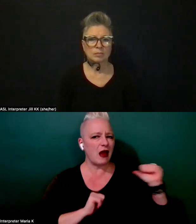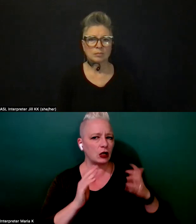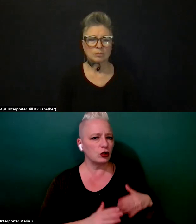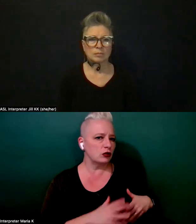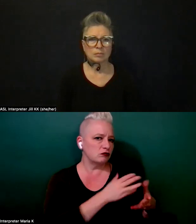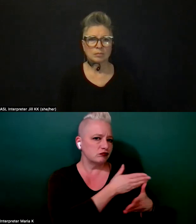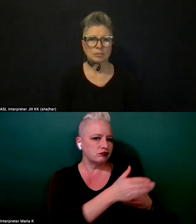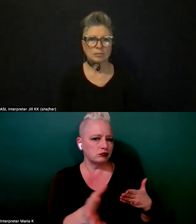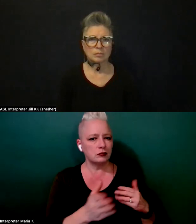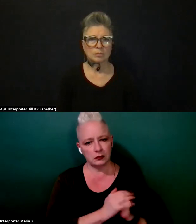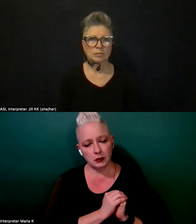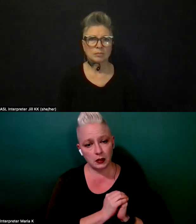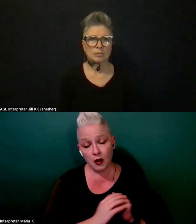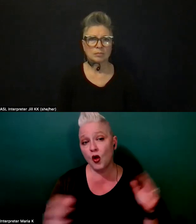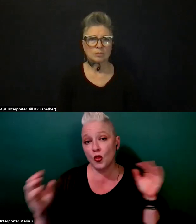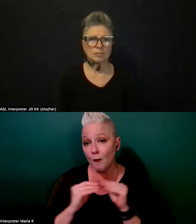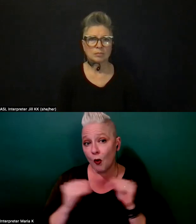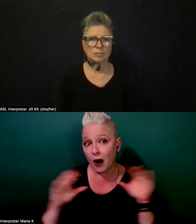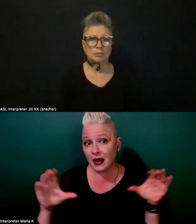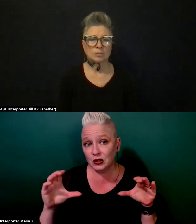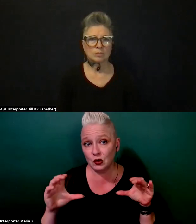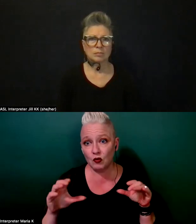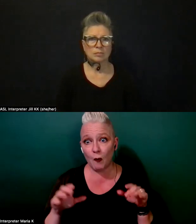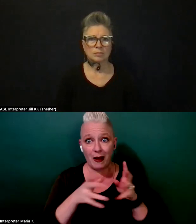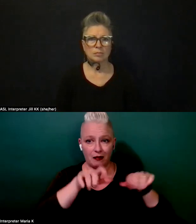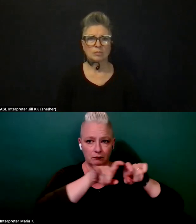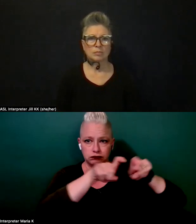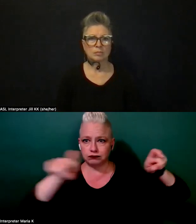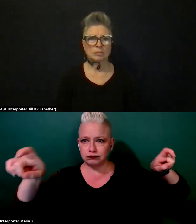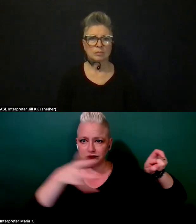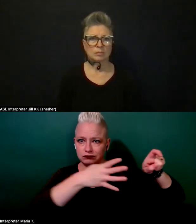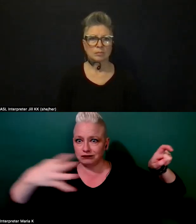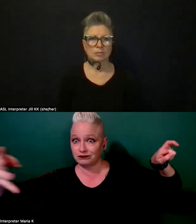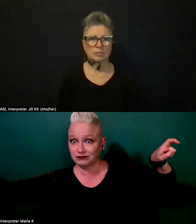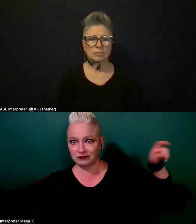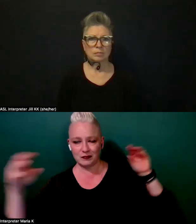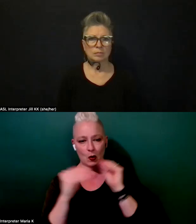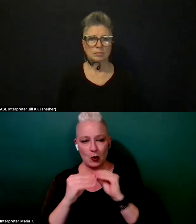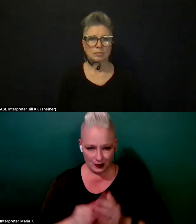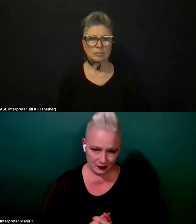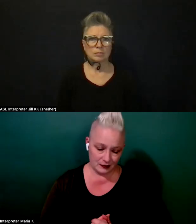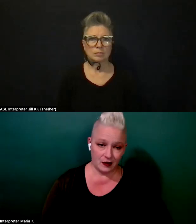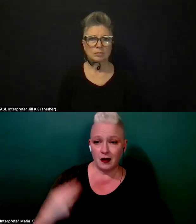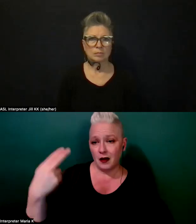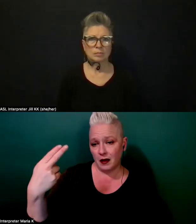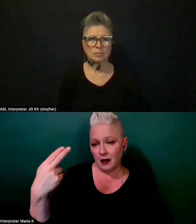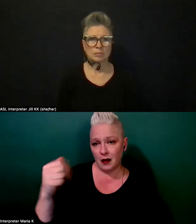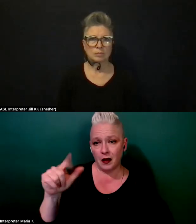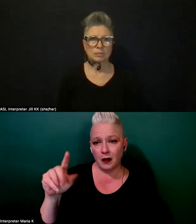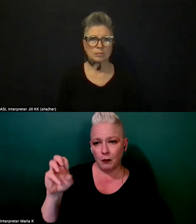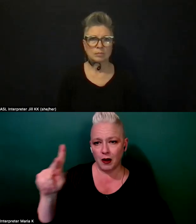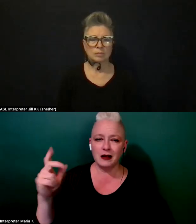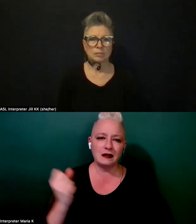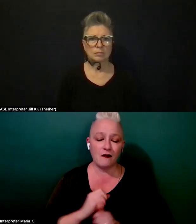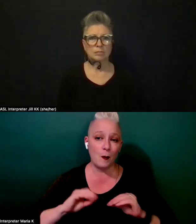The more I get to do, the more the collection grows and the more, and Hallmark loves its bright and colorful,